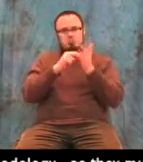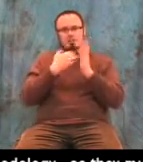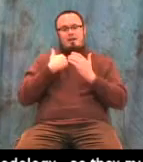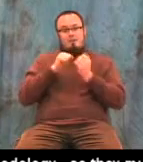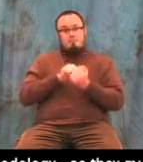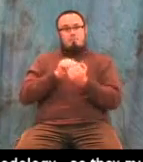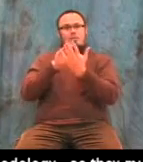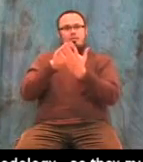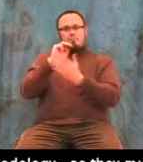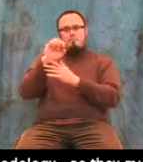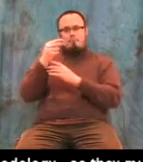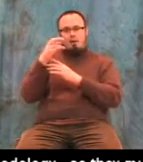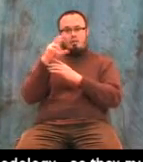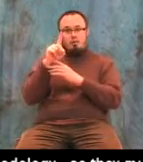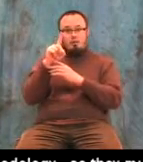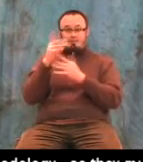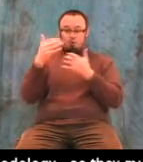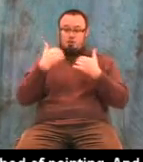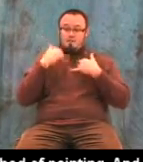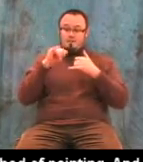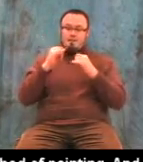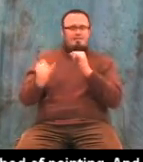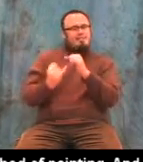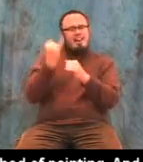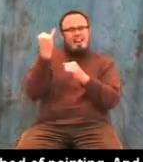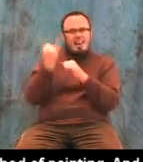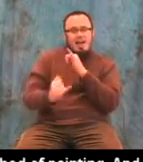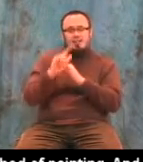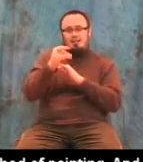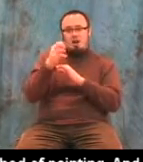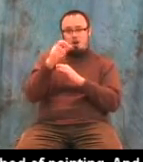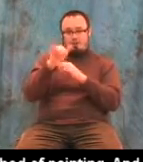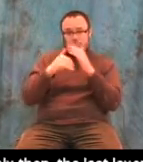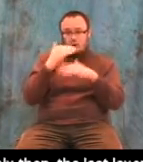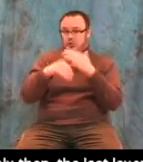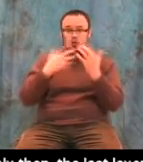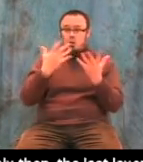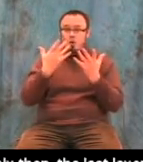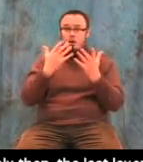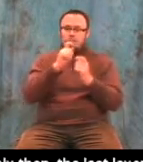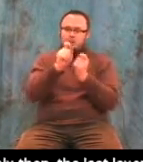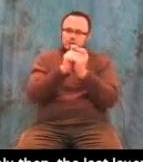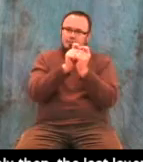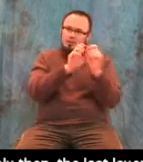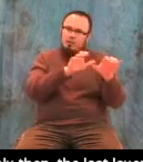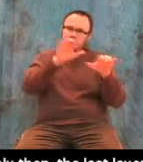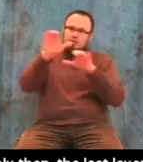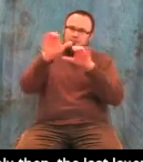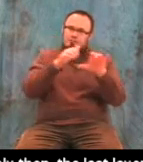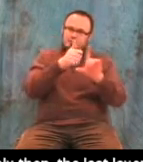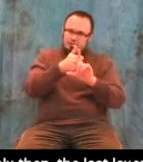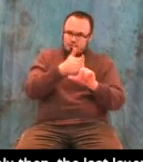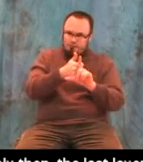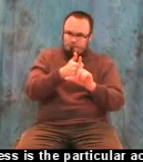painting. And then, and only then, the last layer of the process is the particular activity itself.